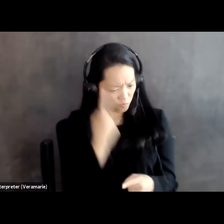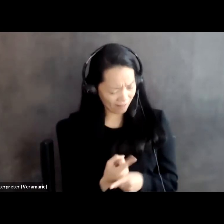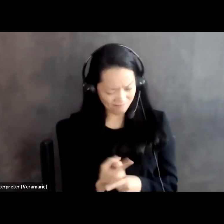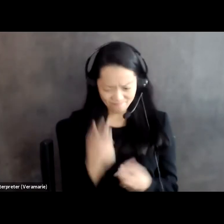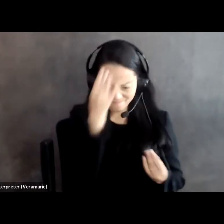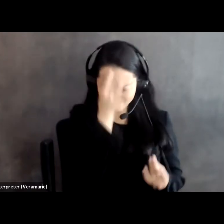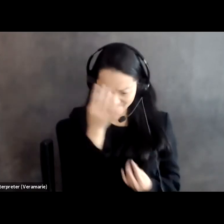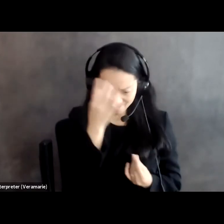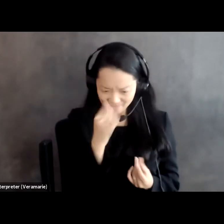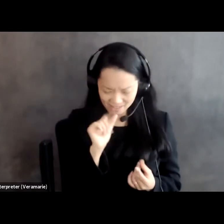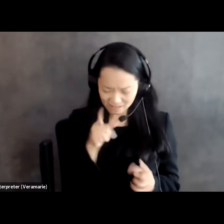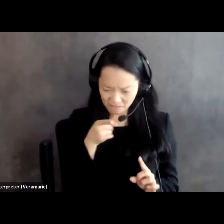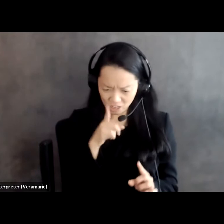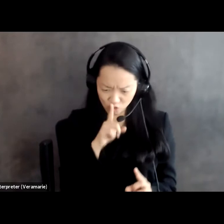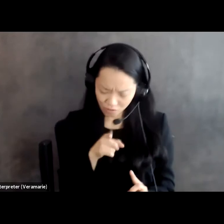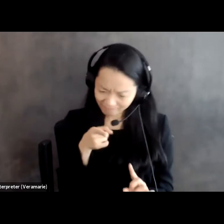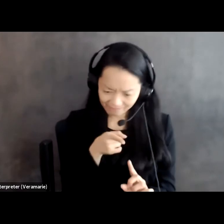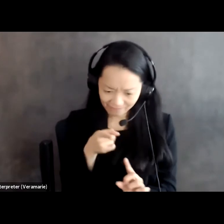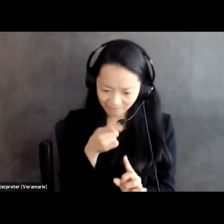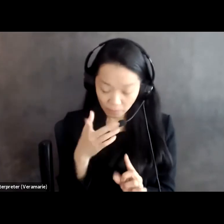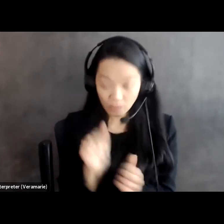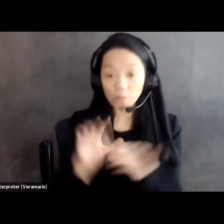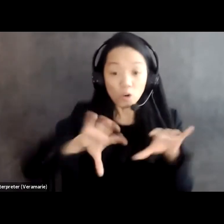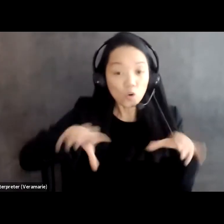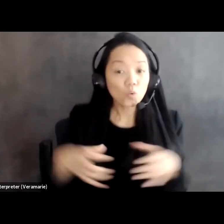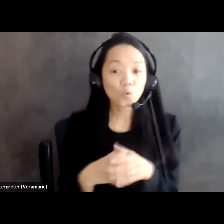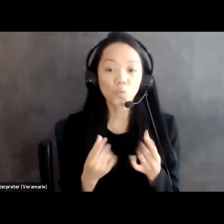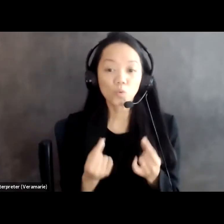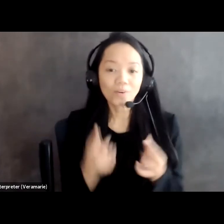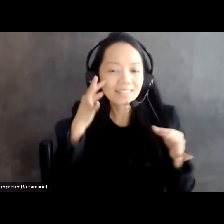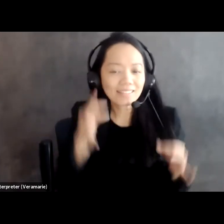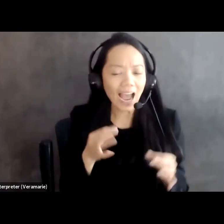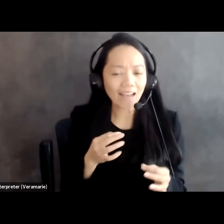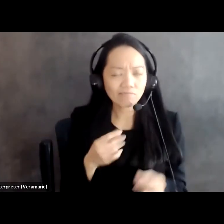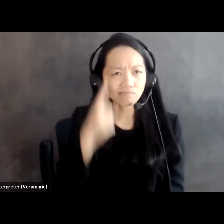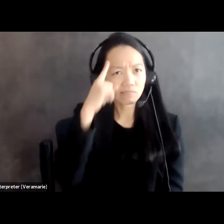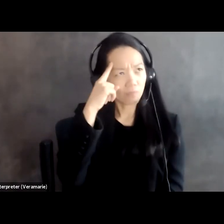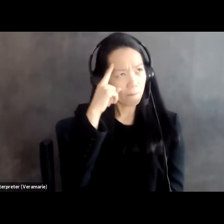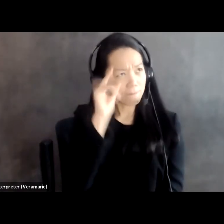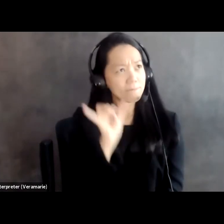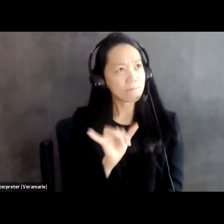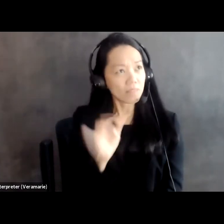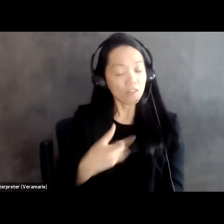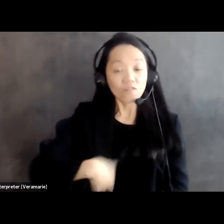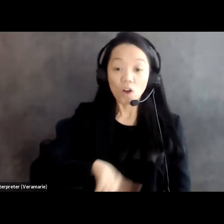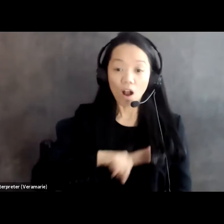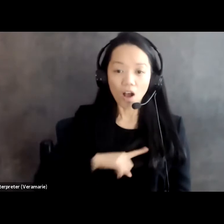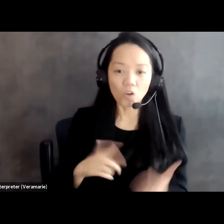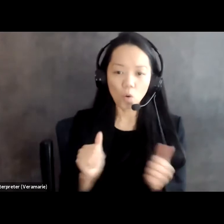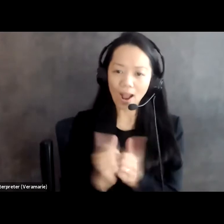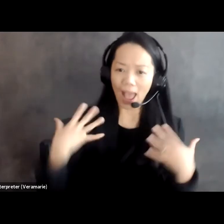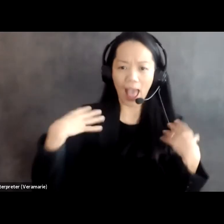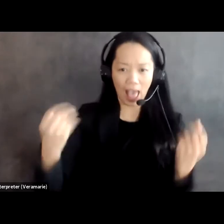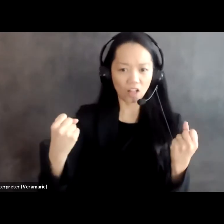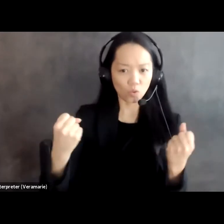quite put my finger on it, but a group of us got together and we realized that for us, health was a